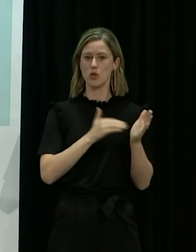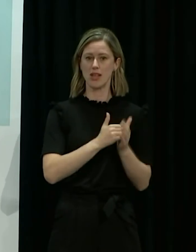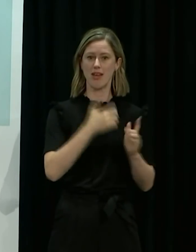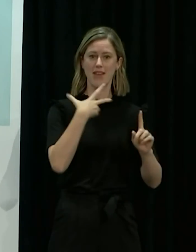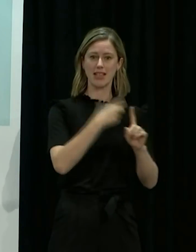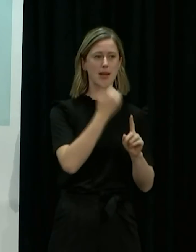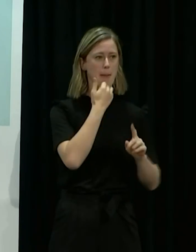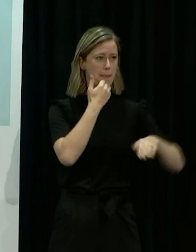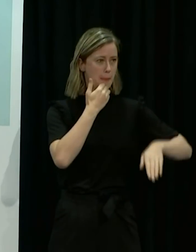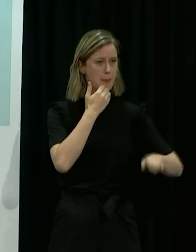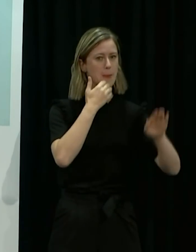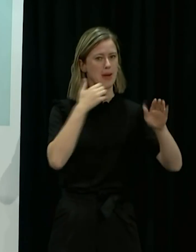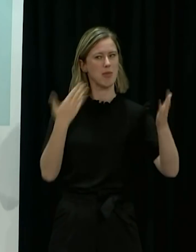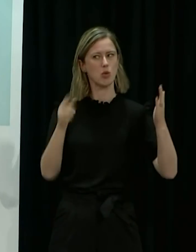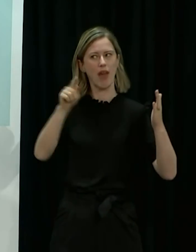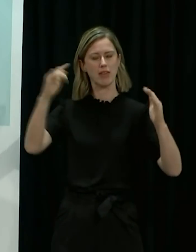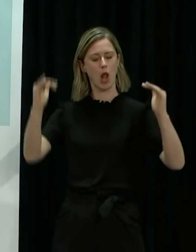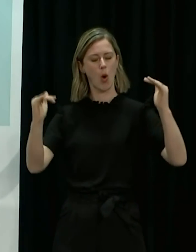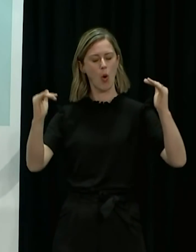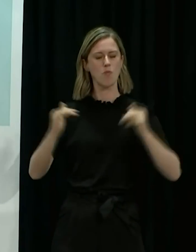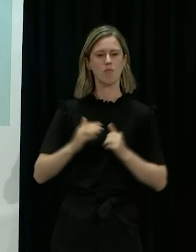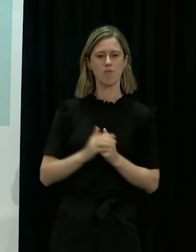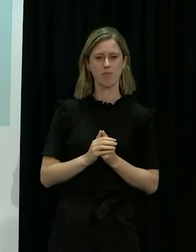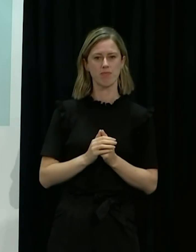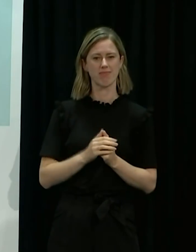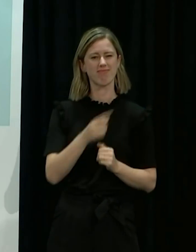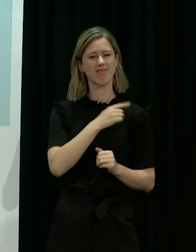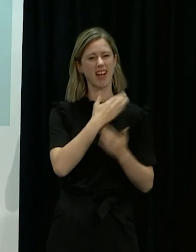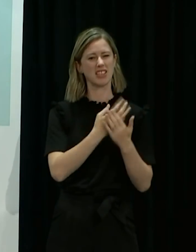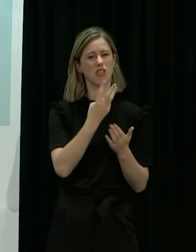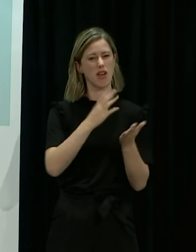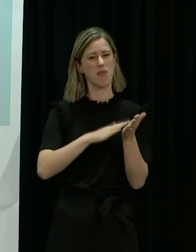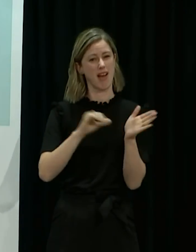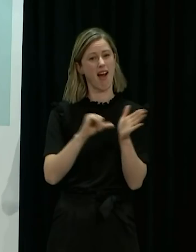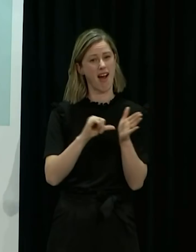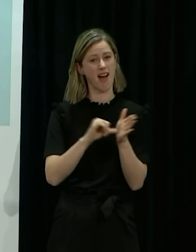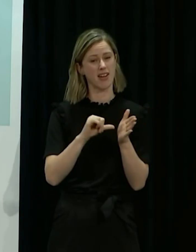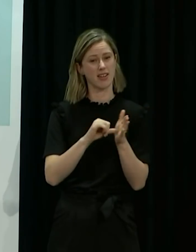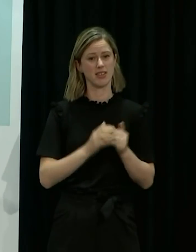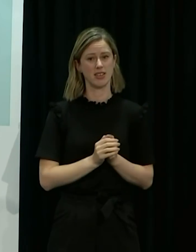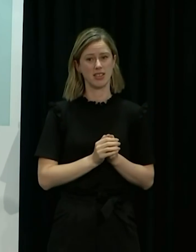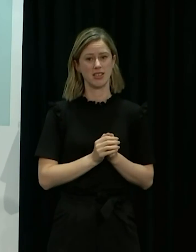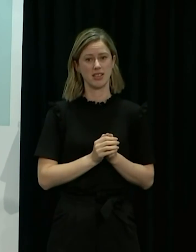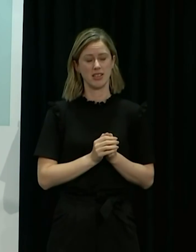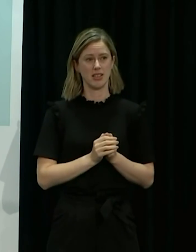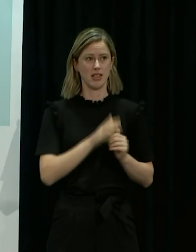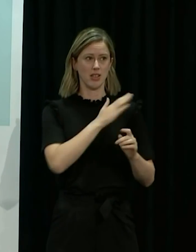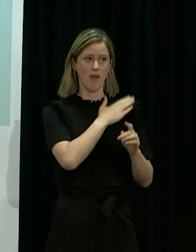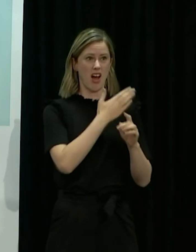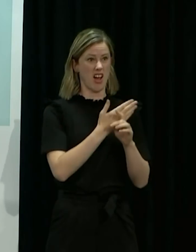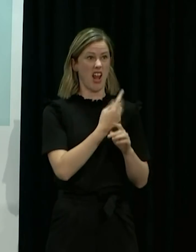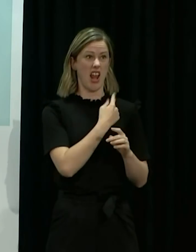levels against COVID-19 too. The past 3 months have been hard though, the hardest perhaps we've faced in the pandemic so